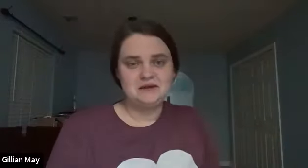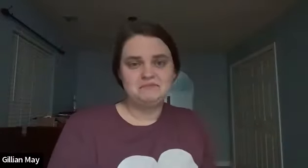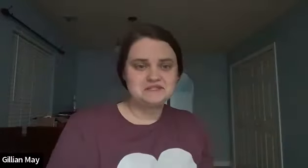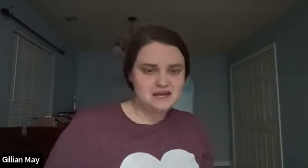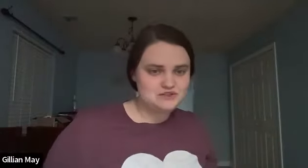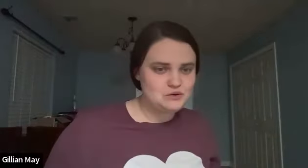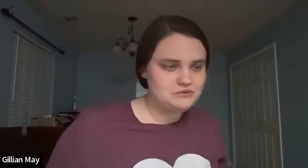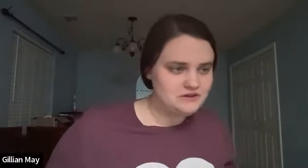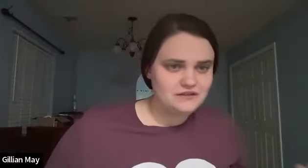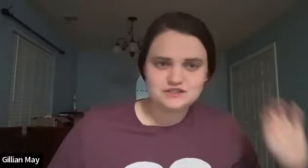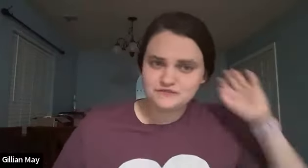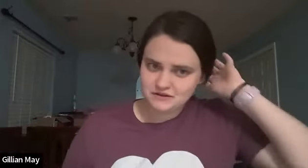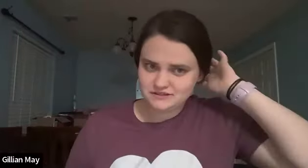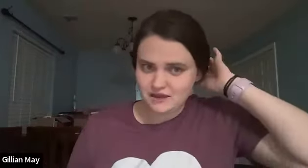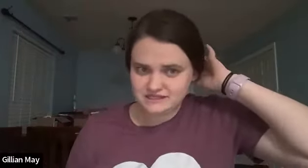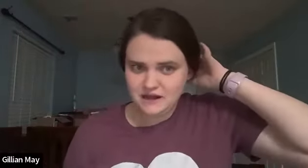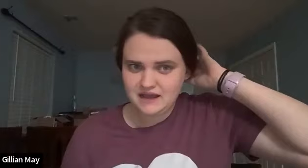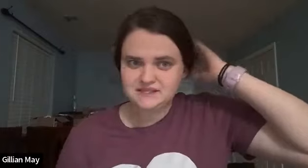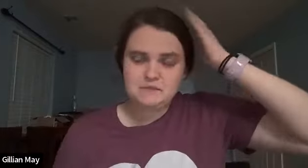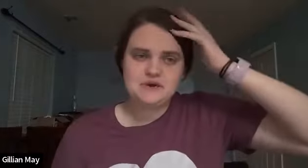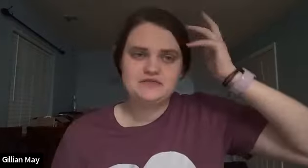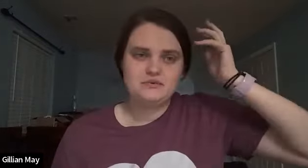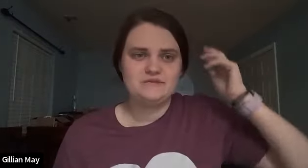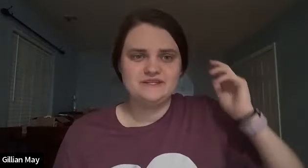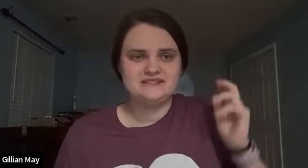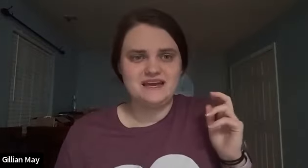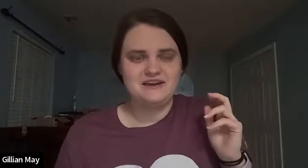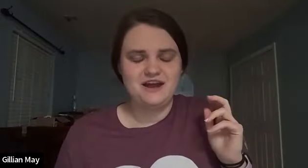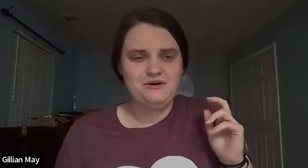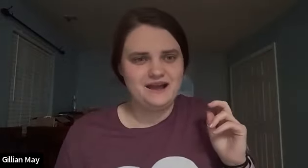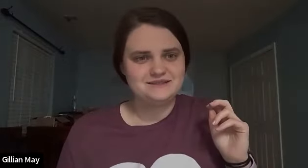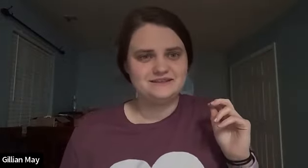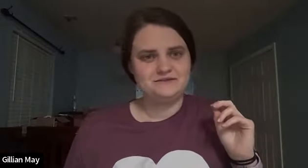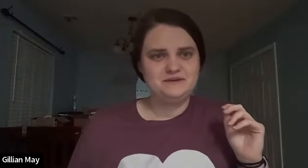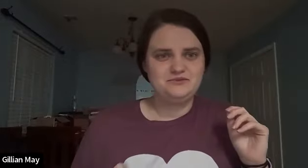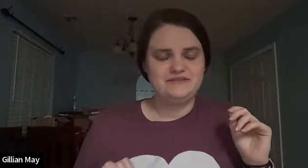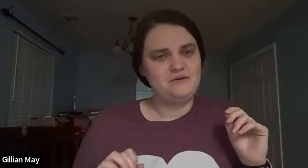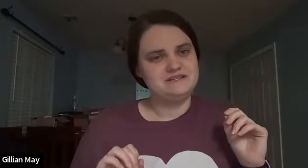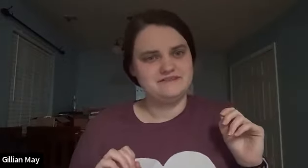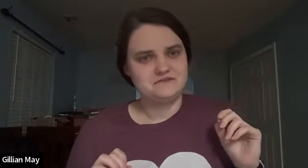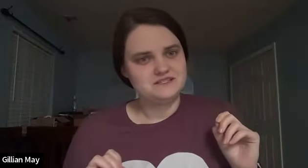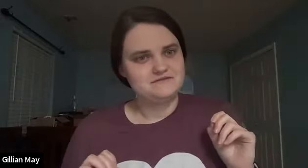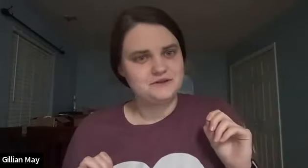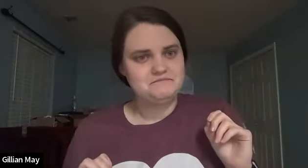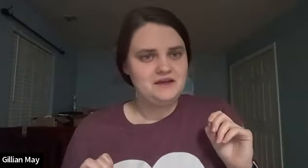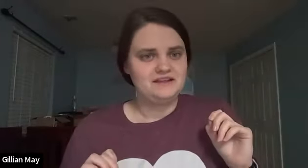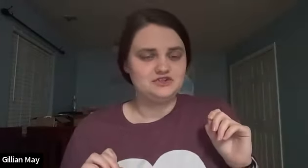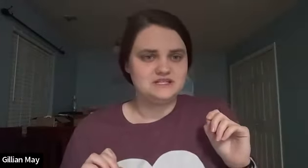Yep, it's got its own. There's a few other towns that'll have some, but the problem is that I will ask different people and they always have a different sign for them. Like